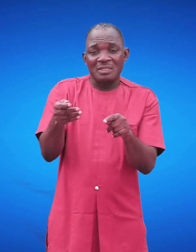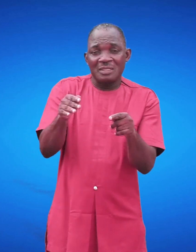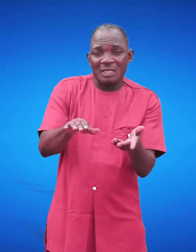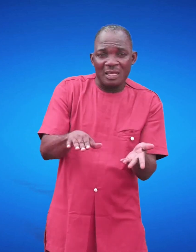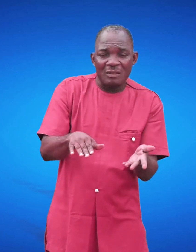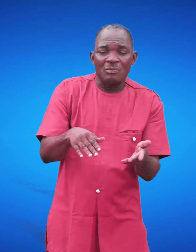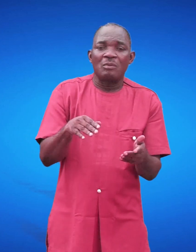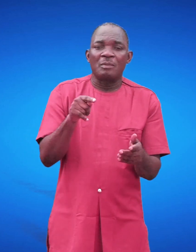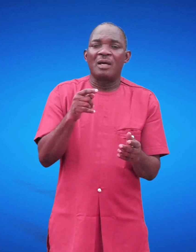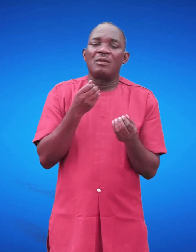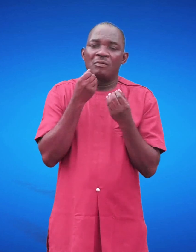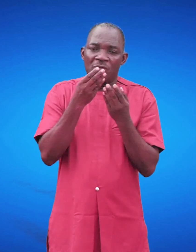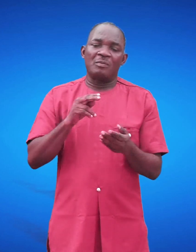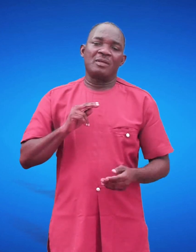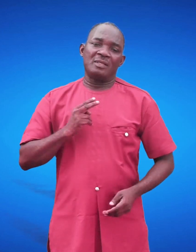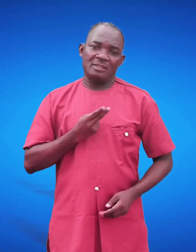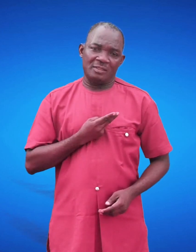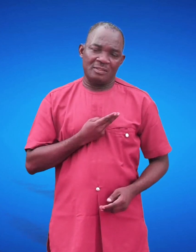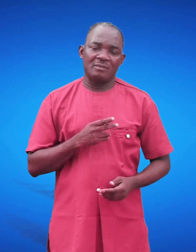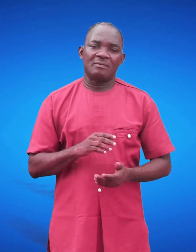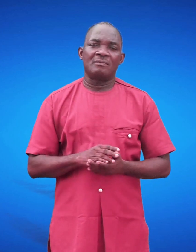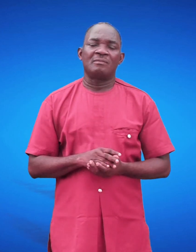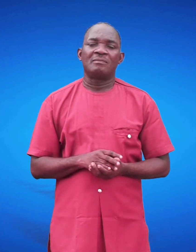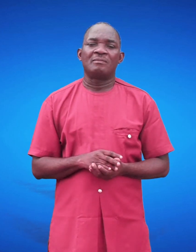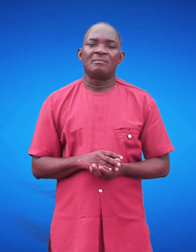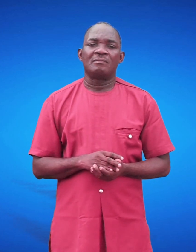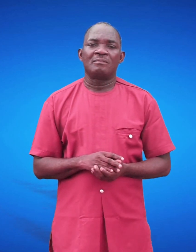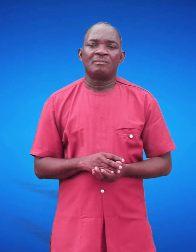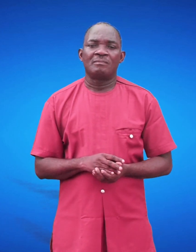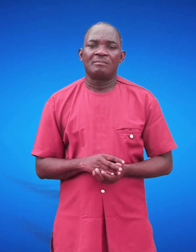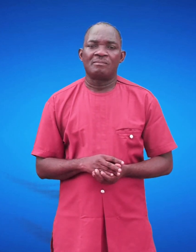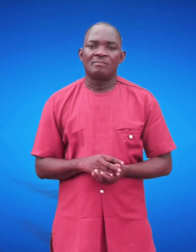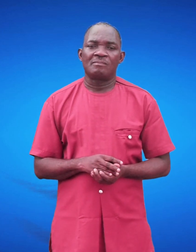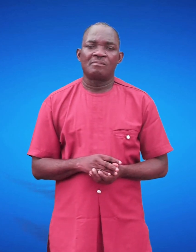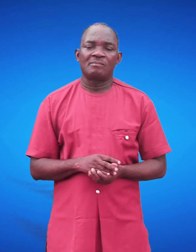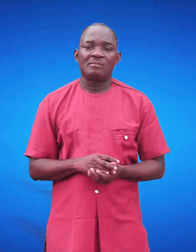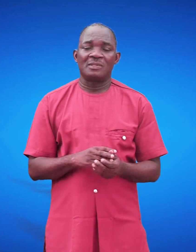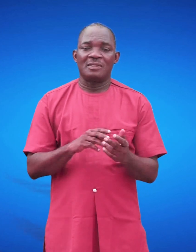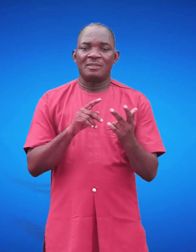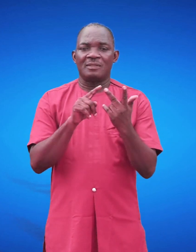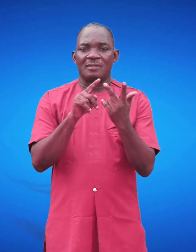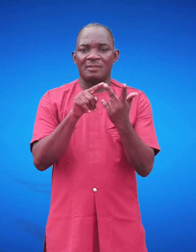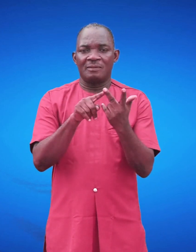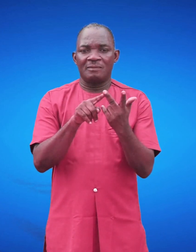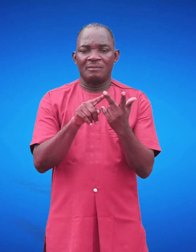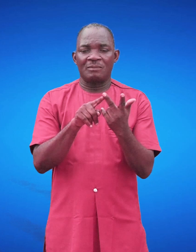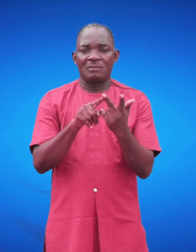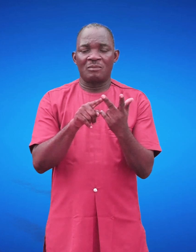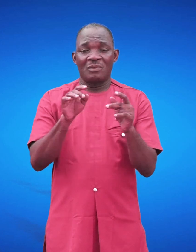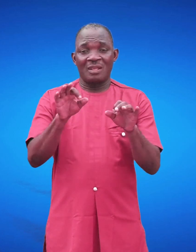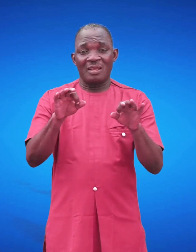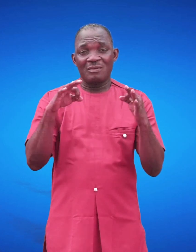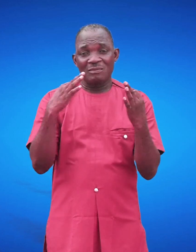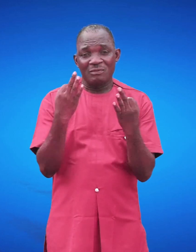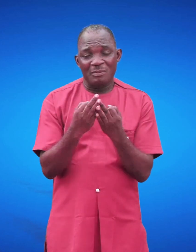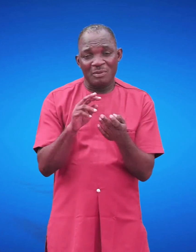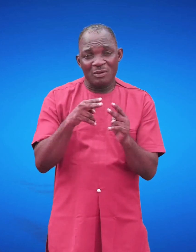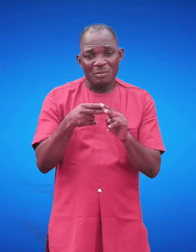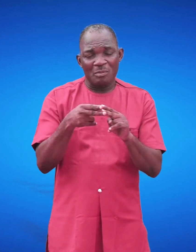a beneficiary family member. 3. Household number